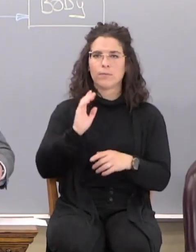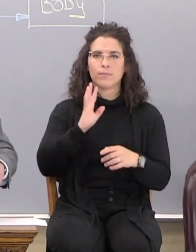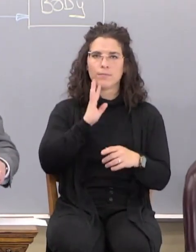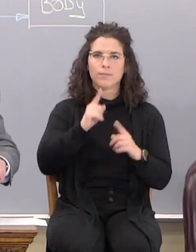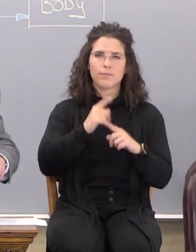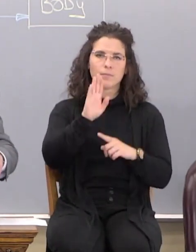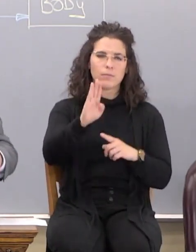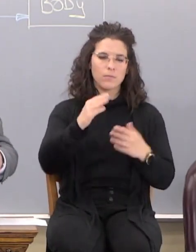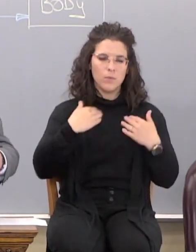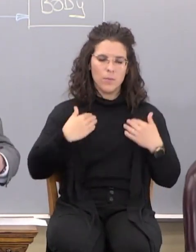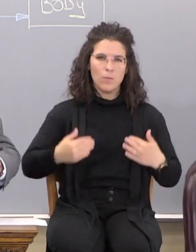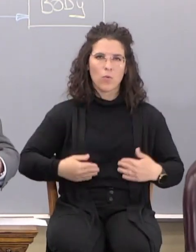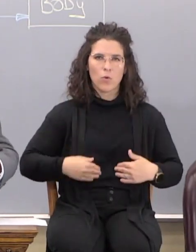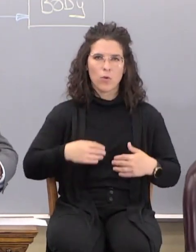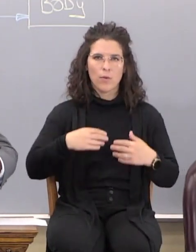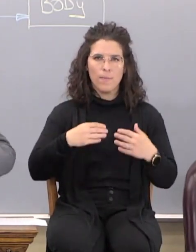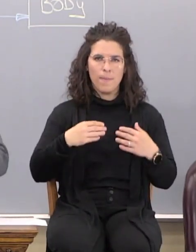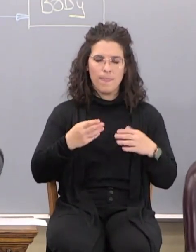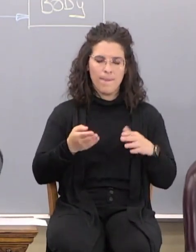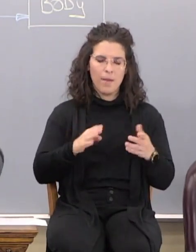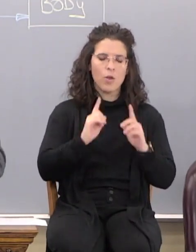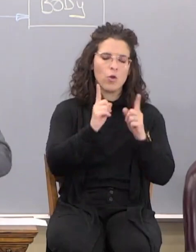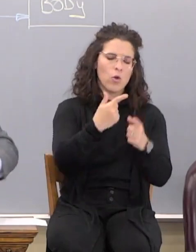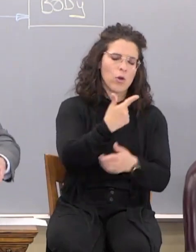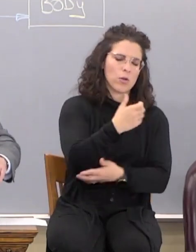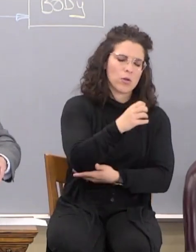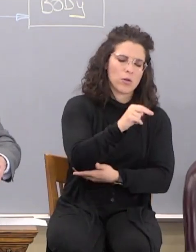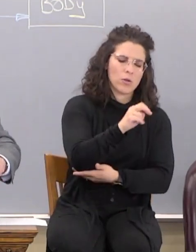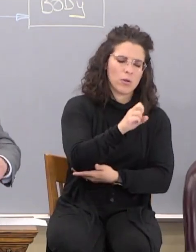body, go back with me to Genesis chapter 2 just for a second.